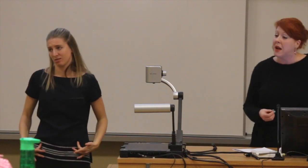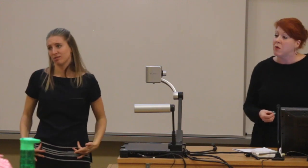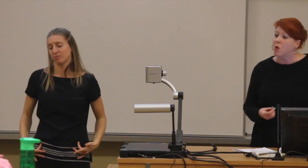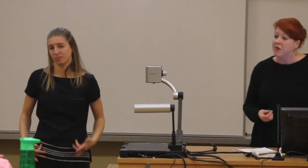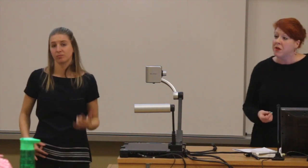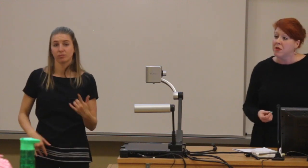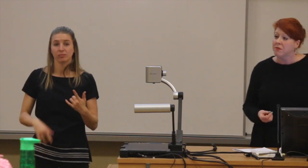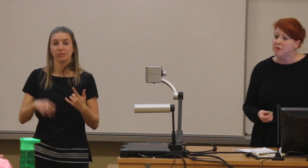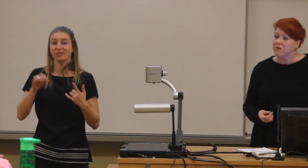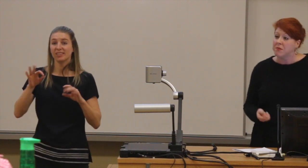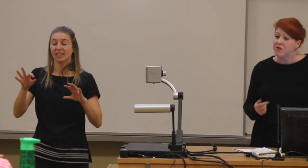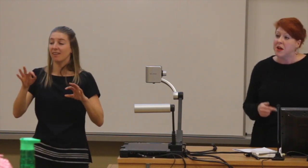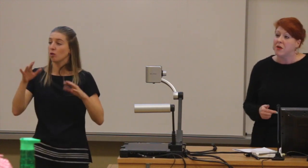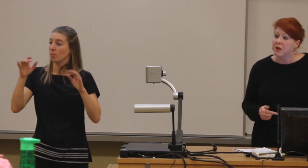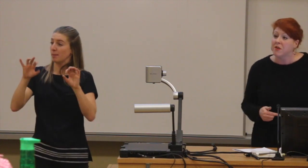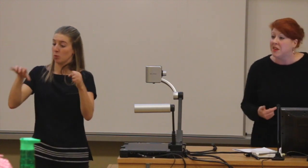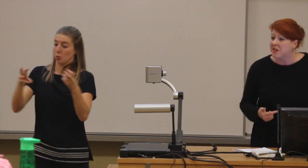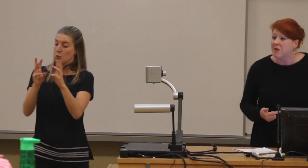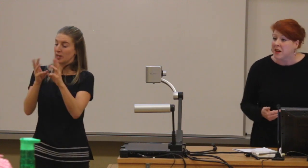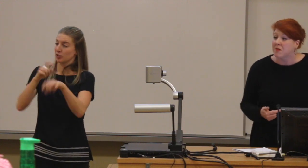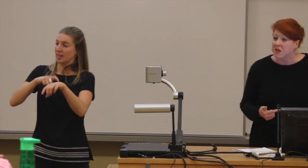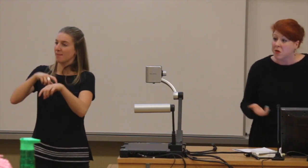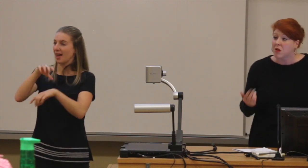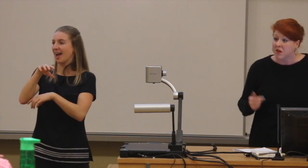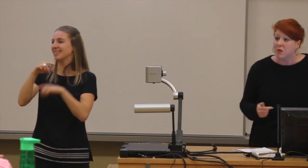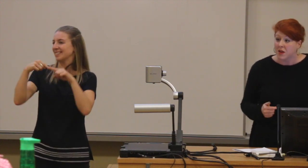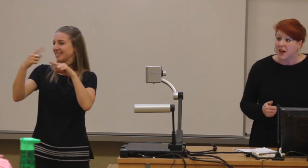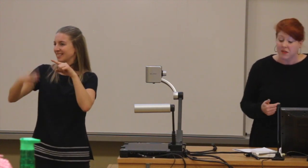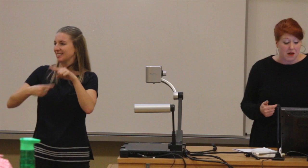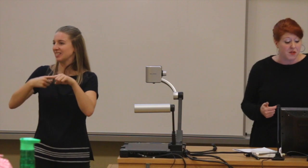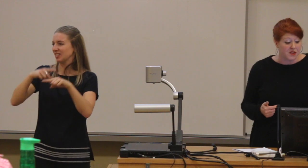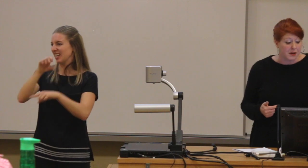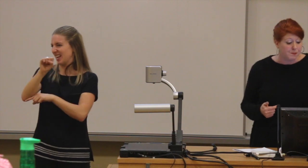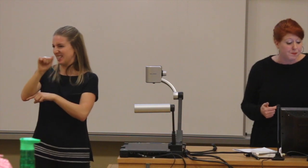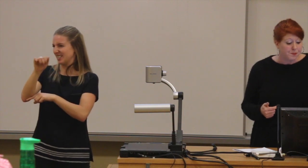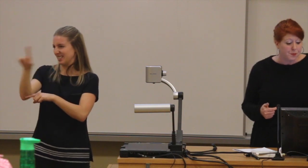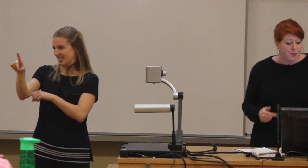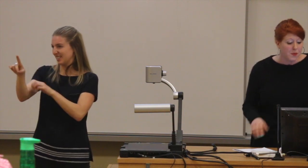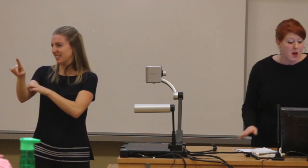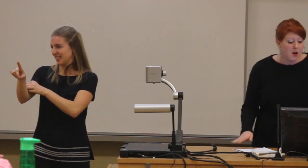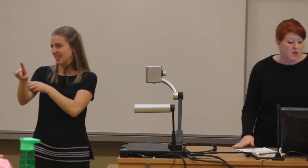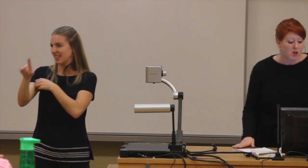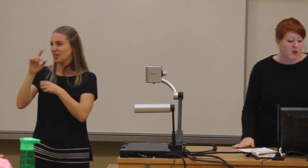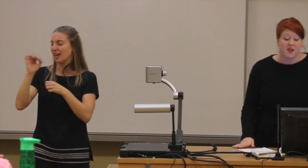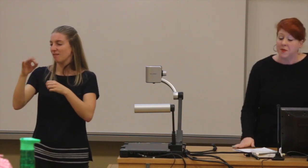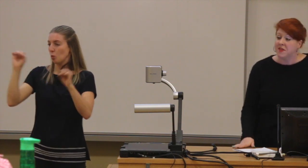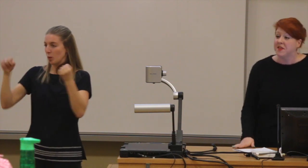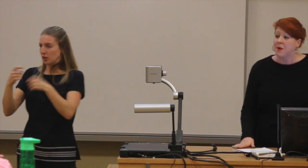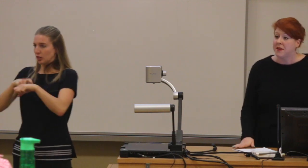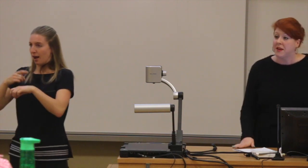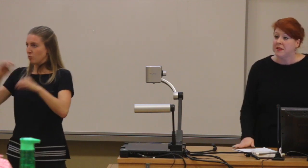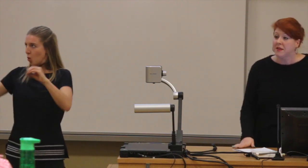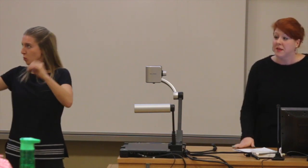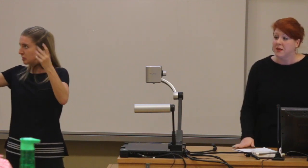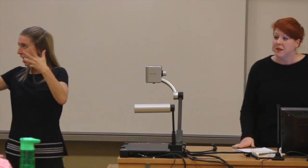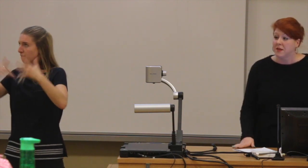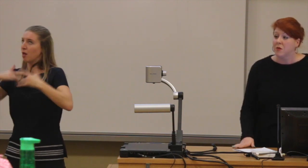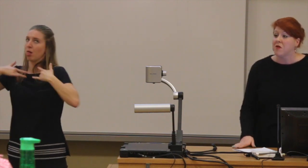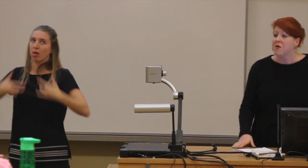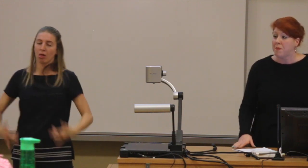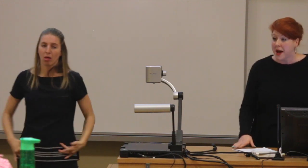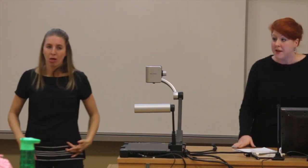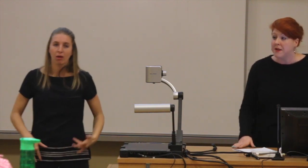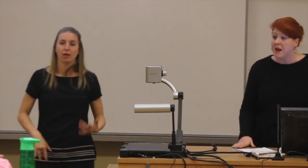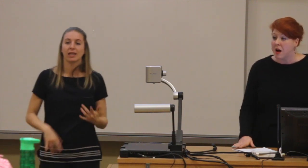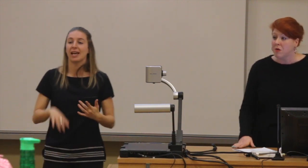to bright light in winter. I mentioned that earlier, seasonal affective disorder is what that's referencing. Talked about substance dependence. It's